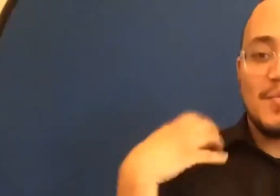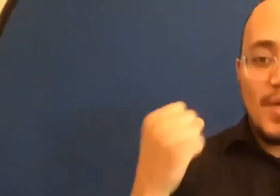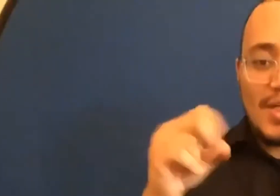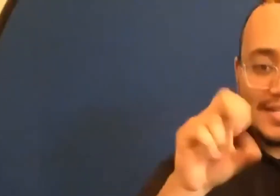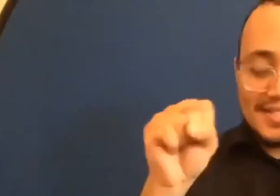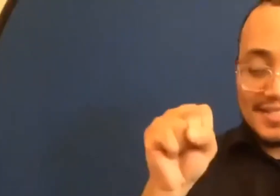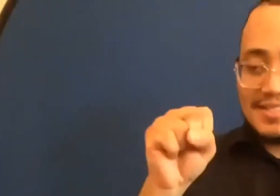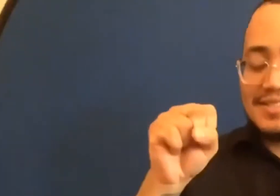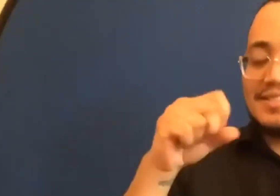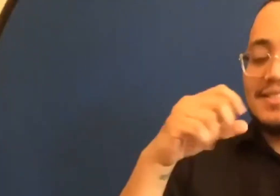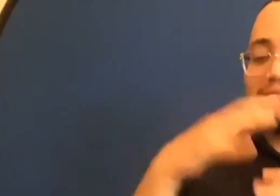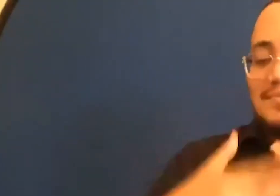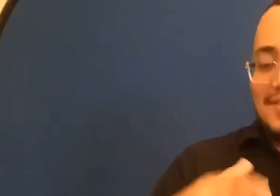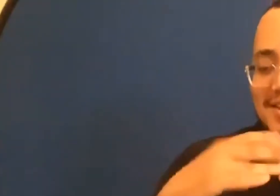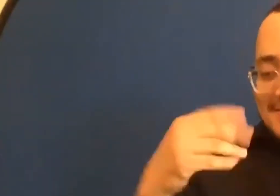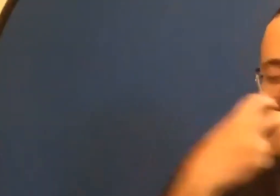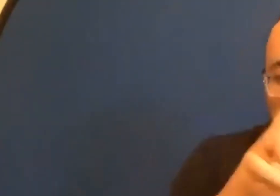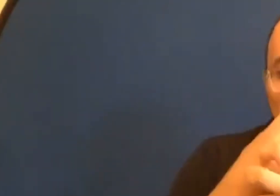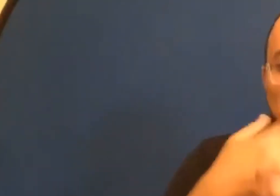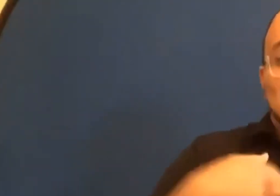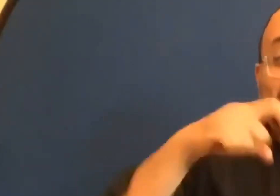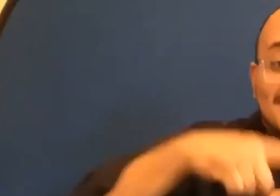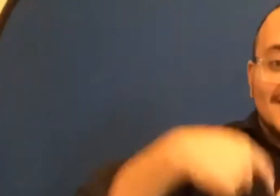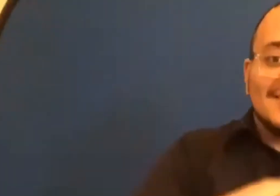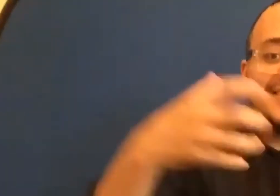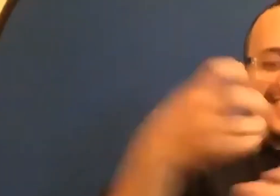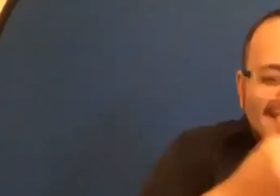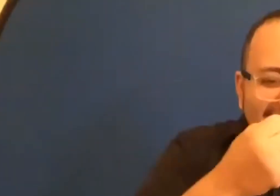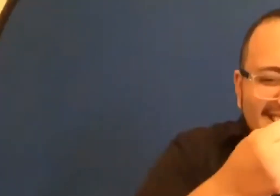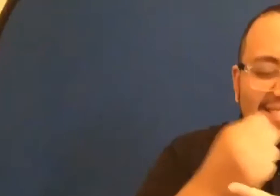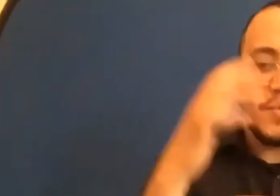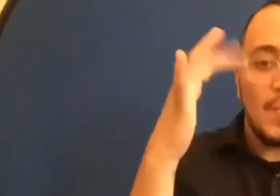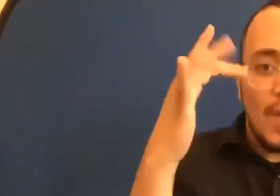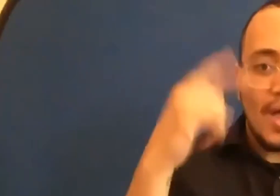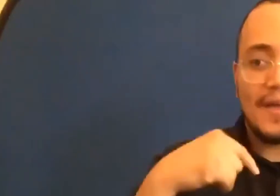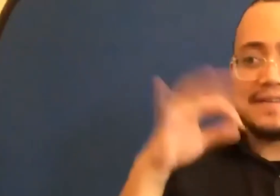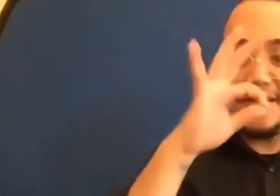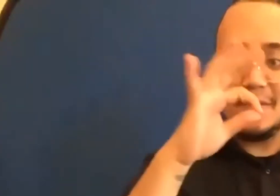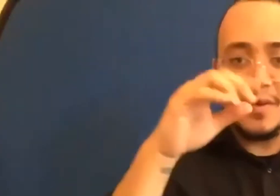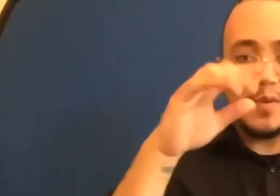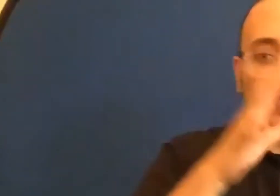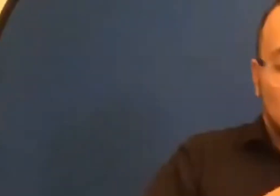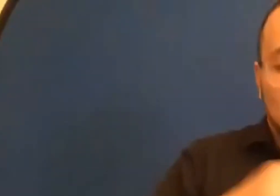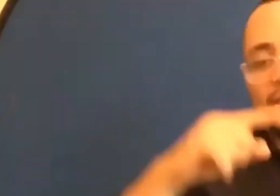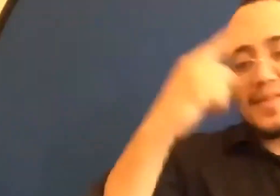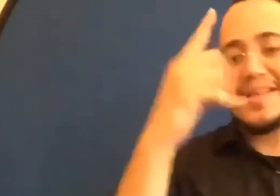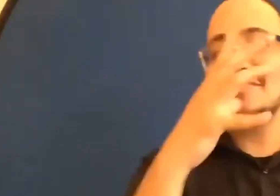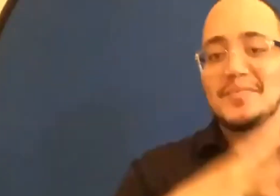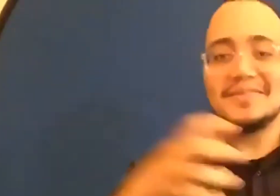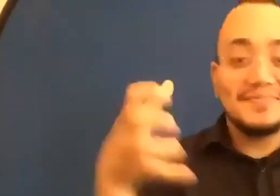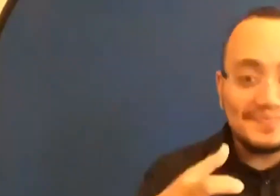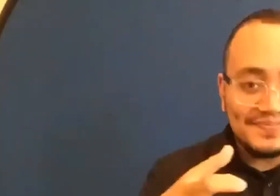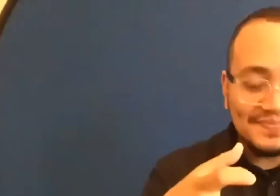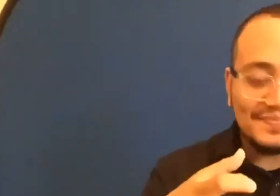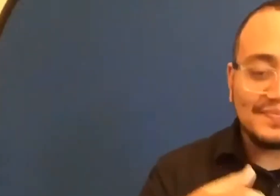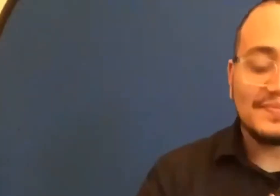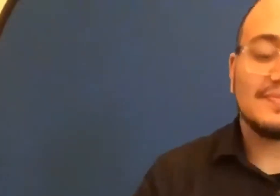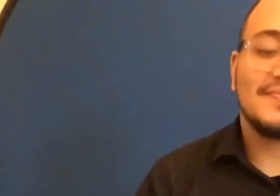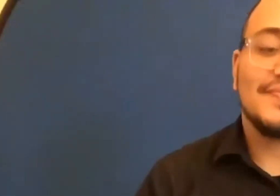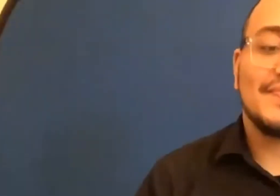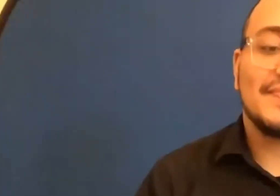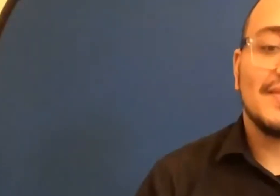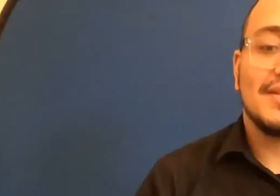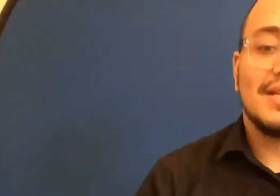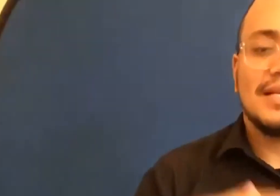are times when we must come together to do our work as a Filipino woman and as a Black woman. And there are times that we must do our